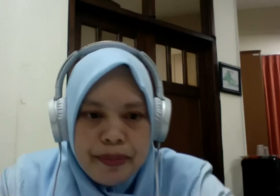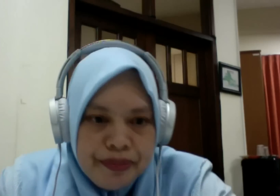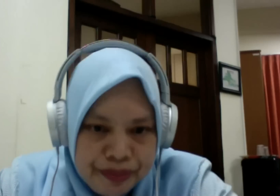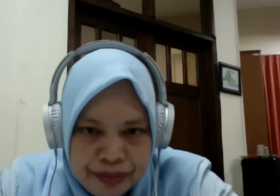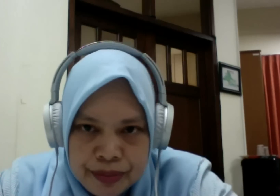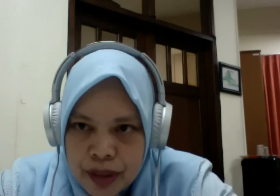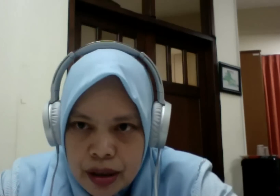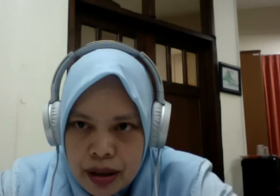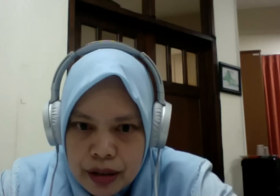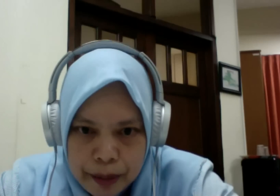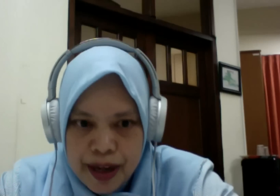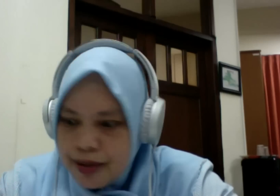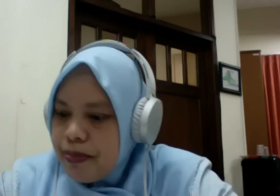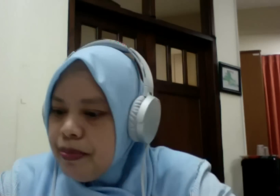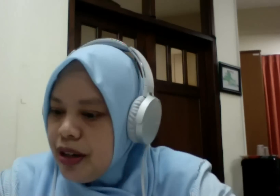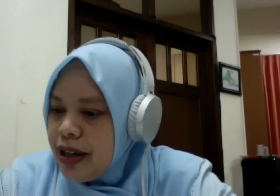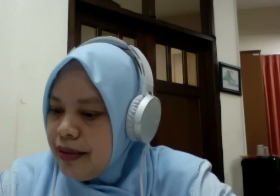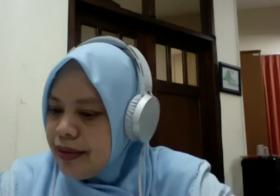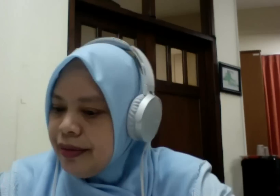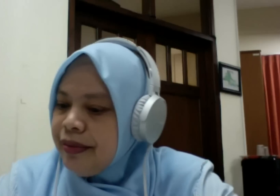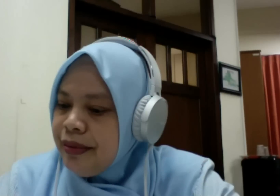p.m. 10 past